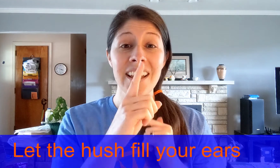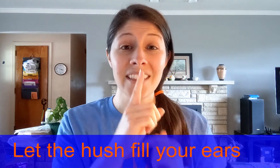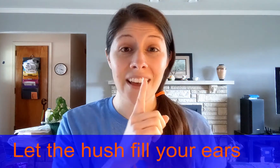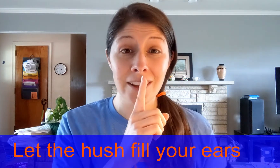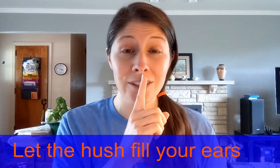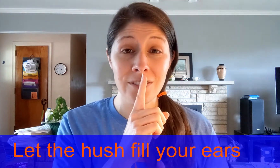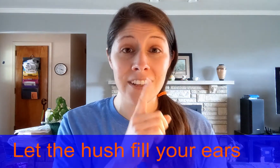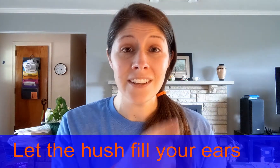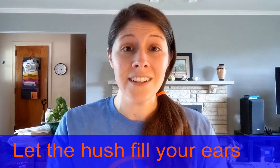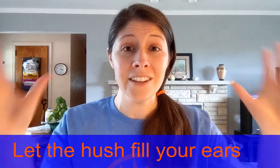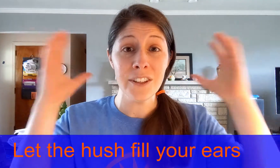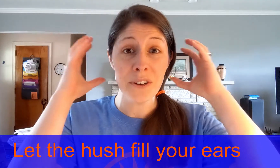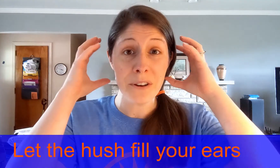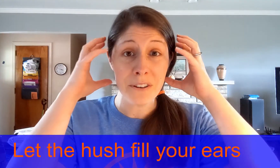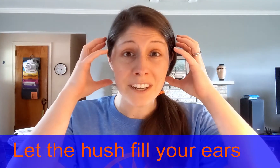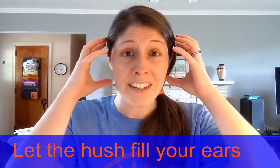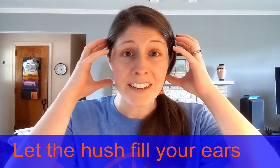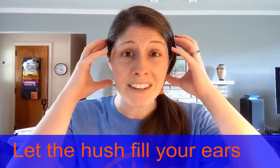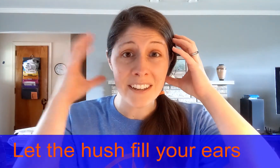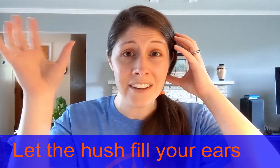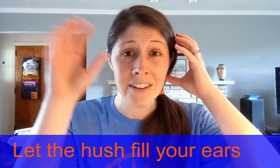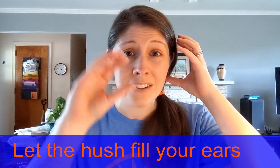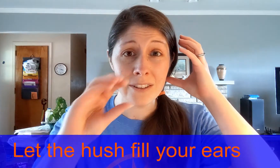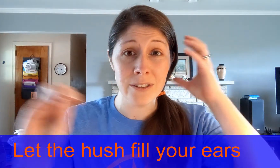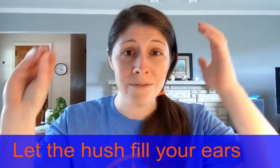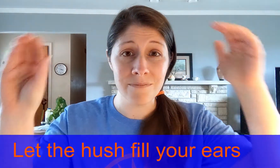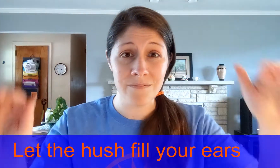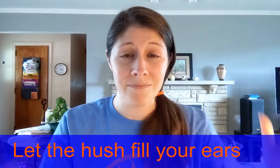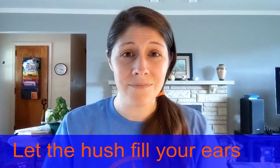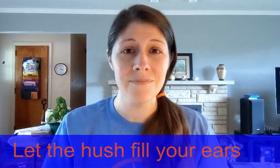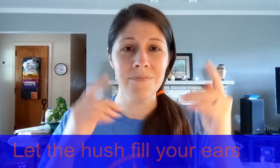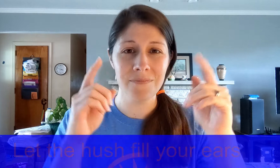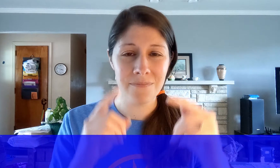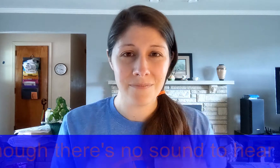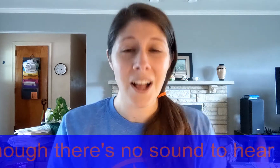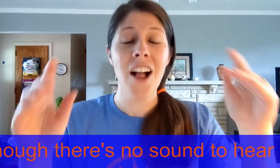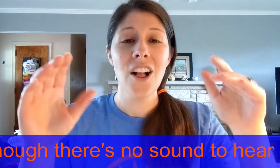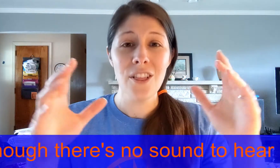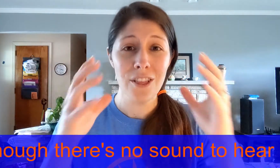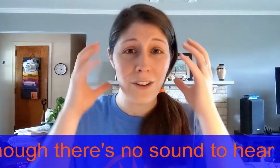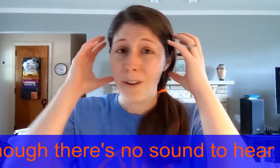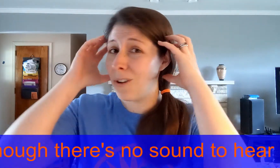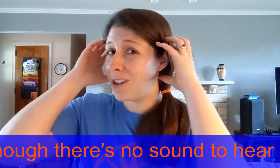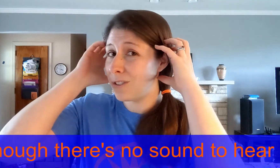Let the hush fill your ears. though there's